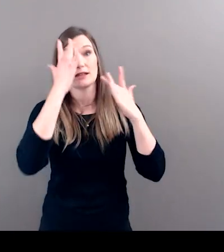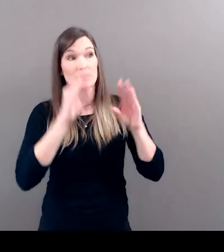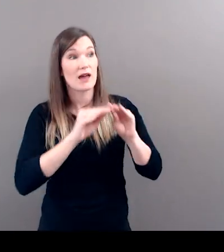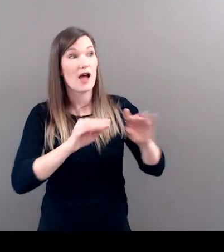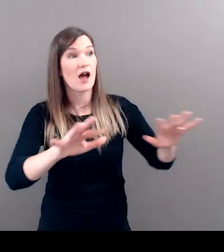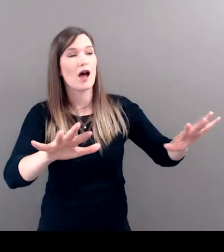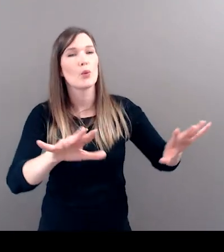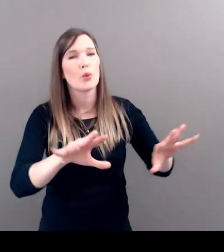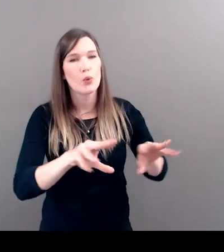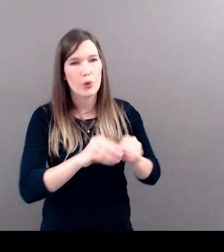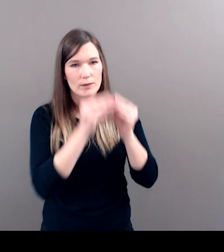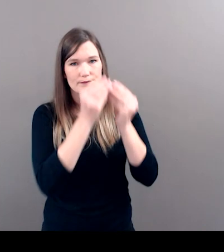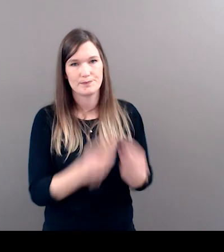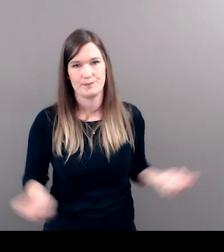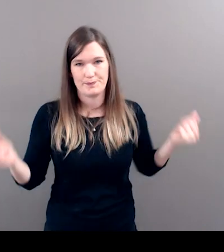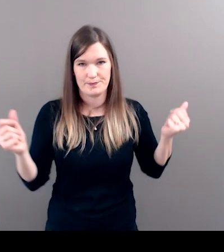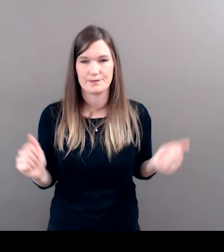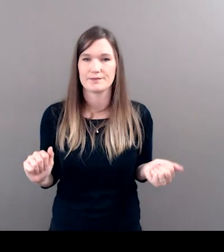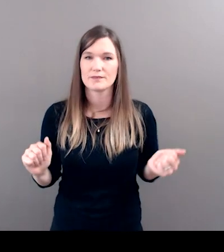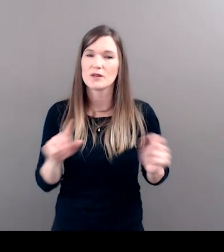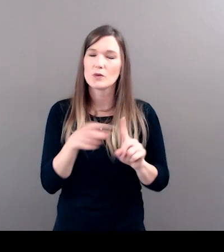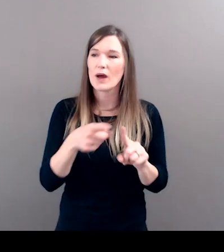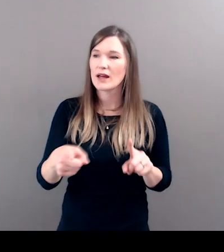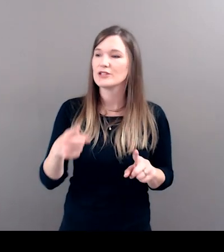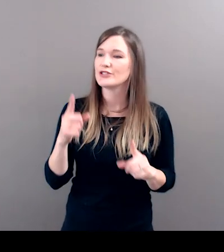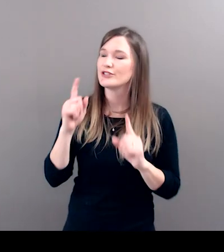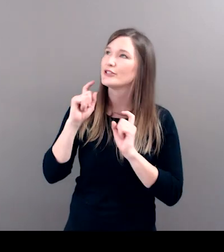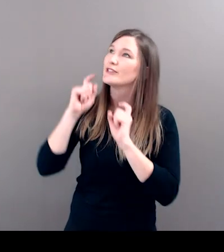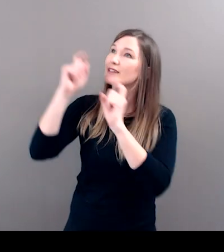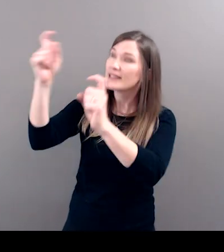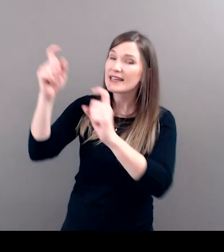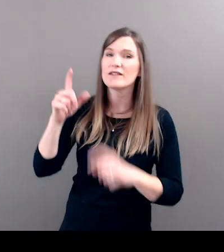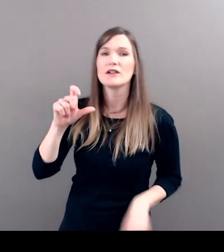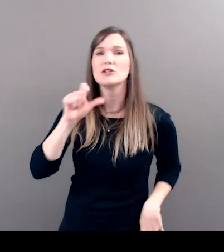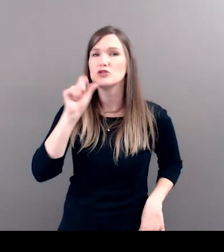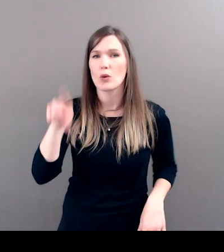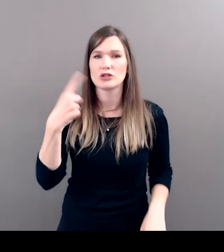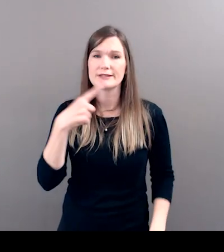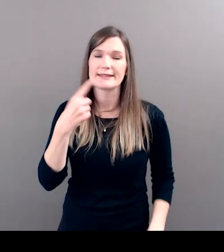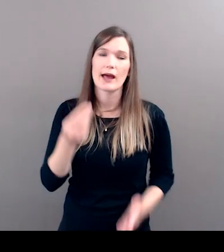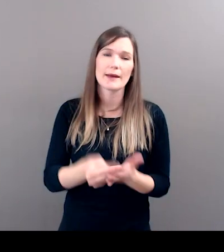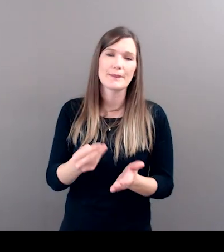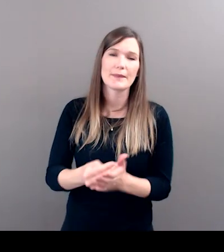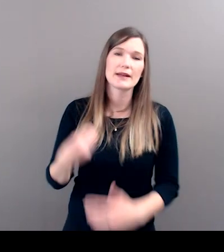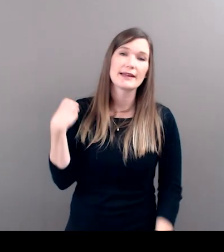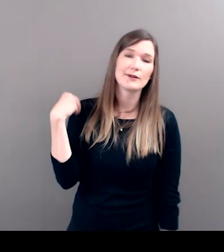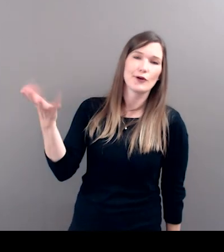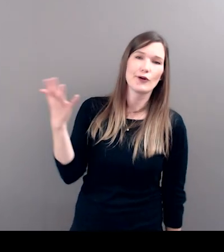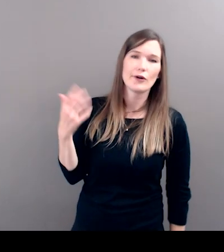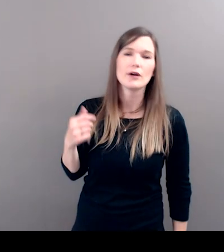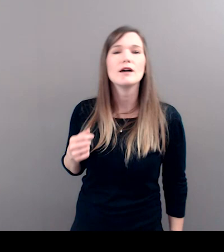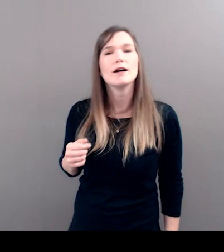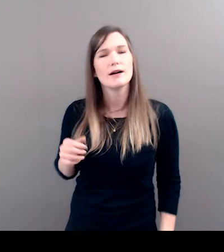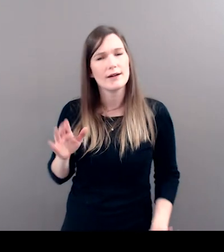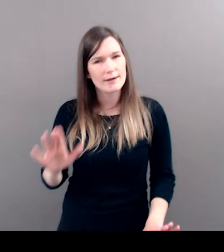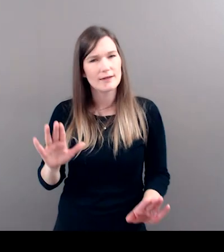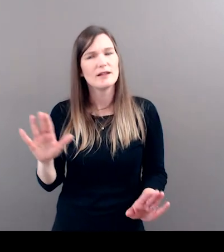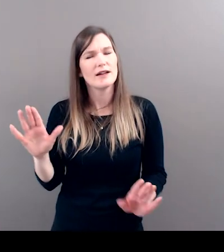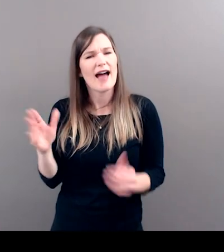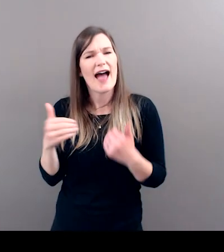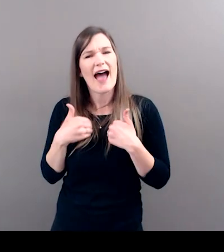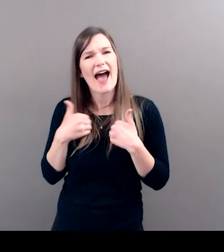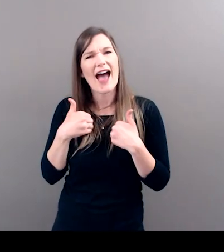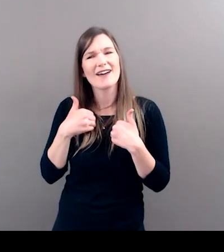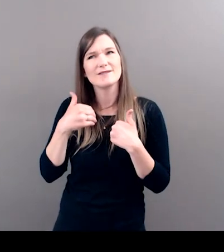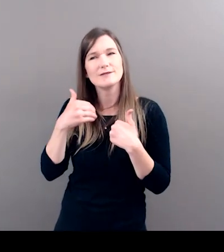give, don't just say, here's my money. Attach a prayer to that seed that you give. Say,